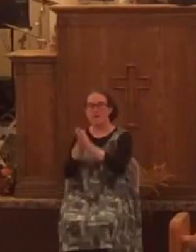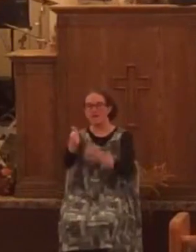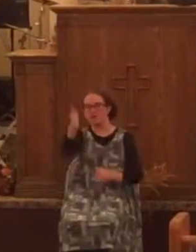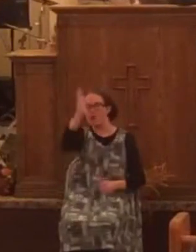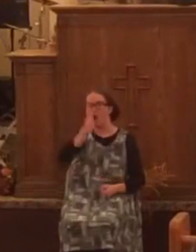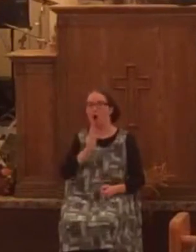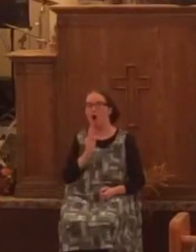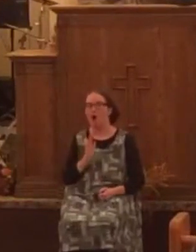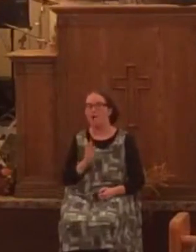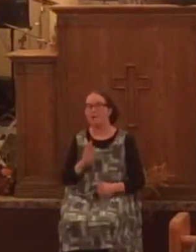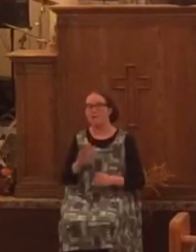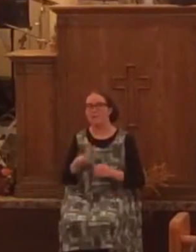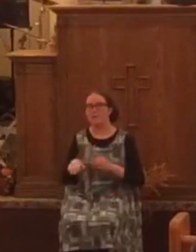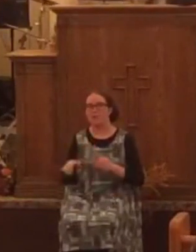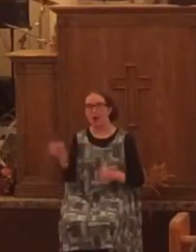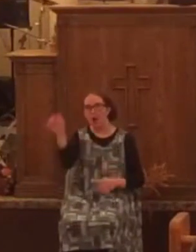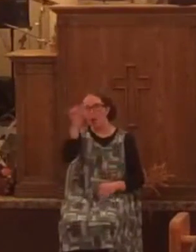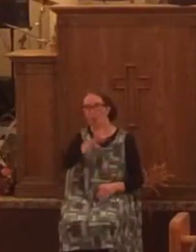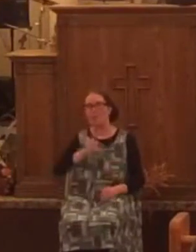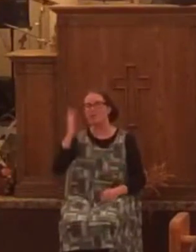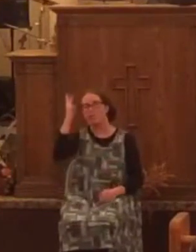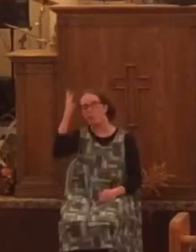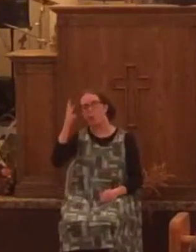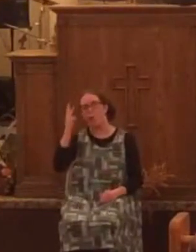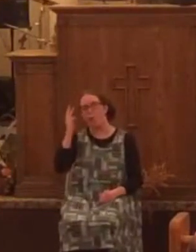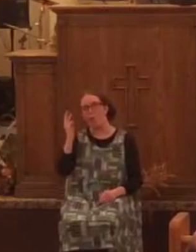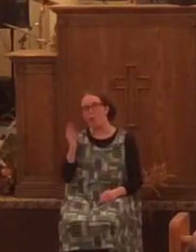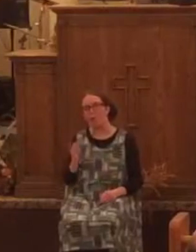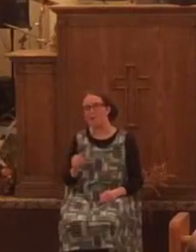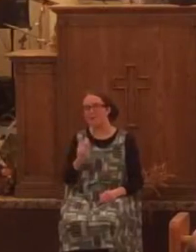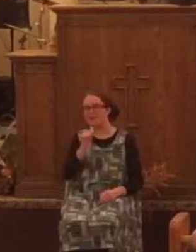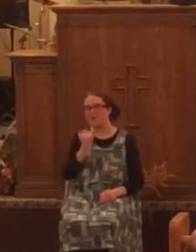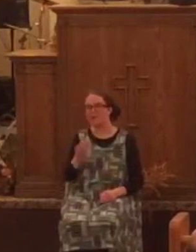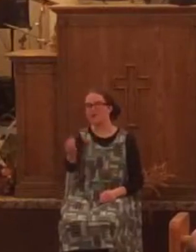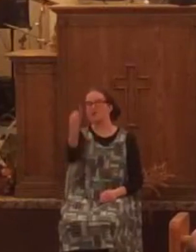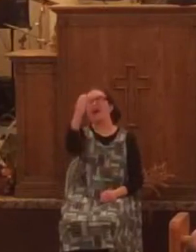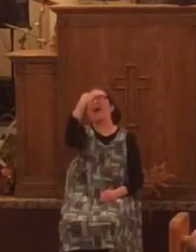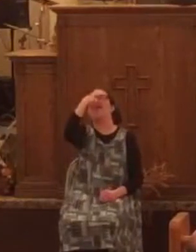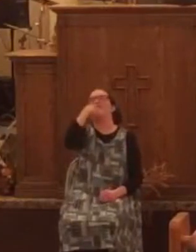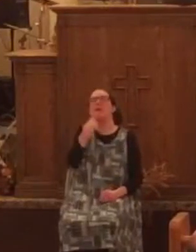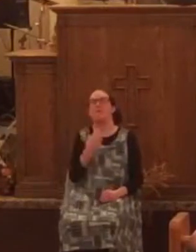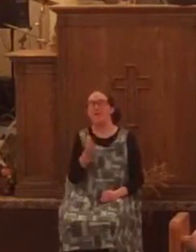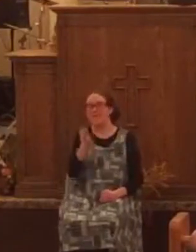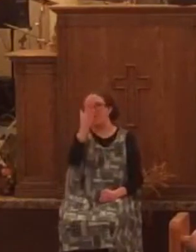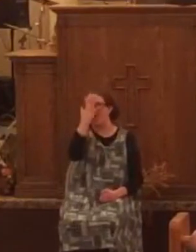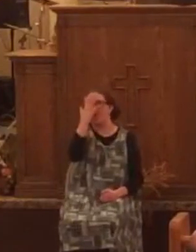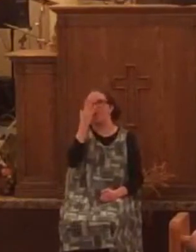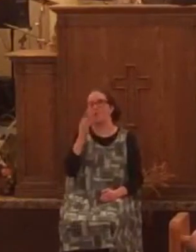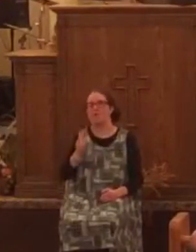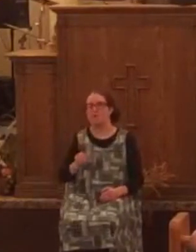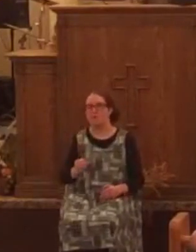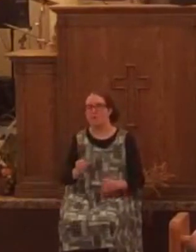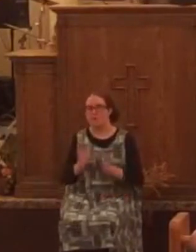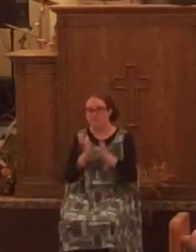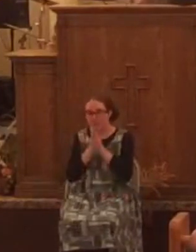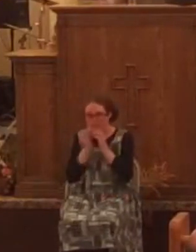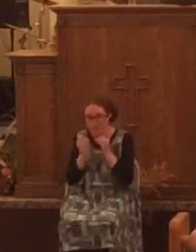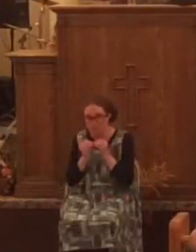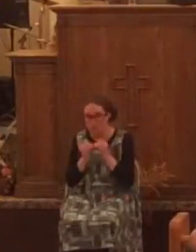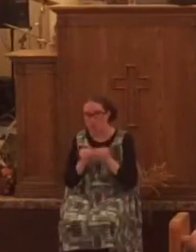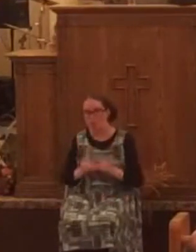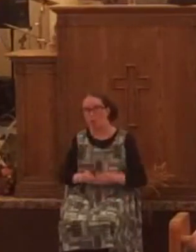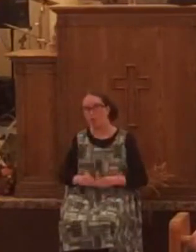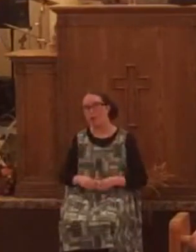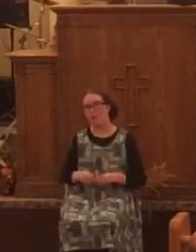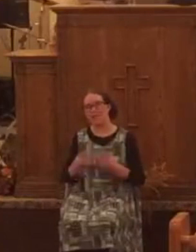God. Amen. And you always wonder. Amen. You can stop and shove it up in your face. Amen. If you prayed more, amen, you